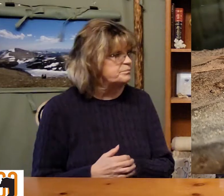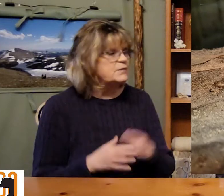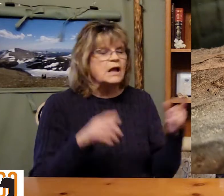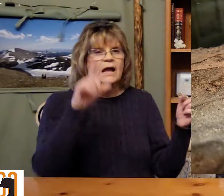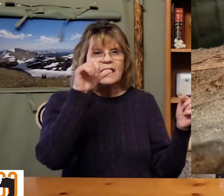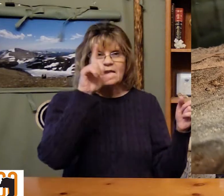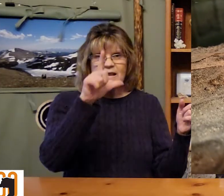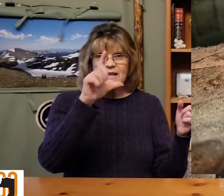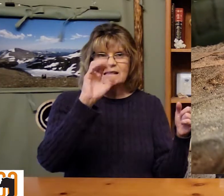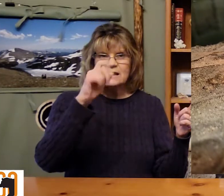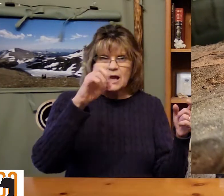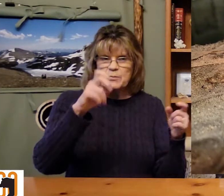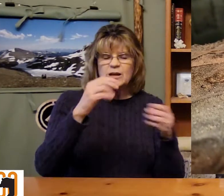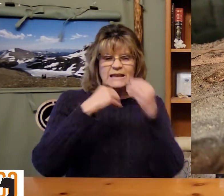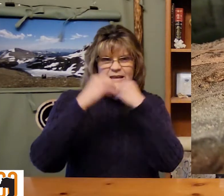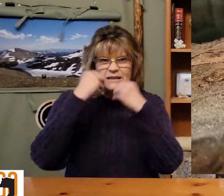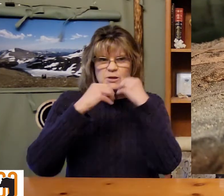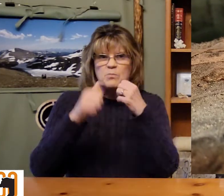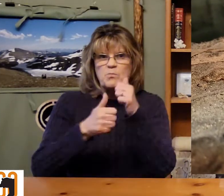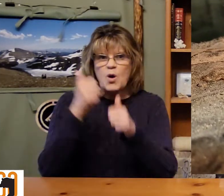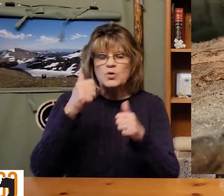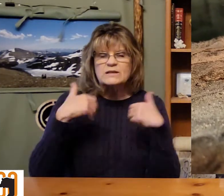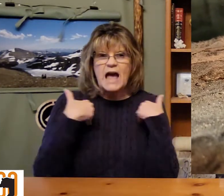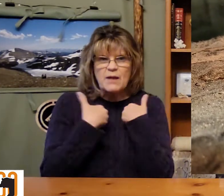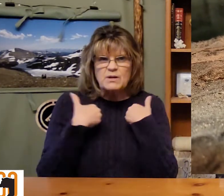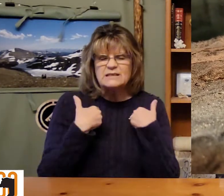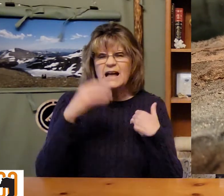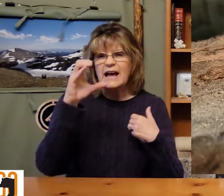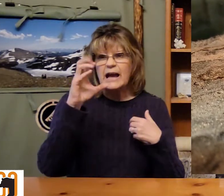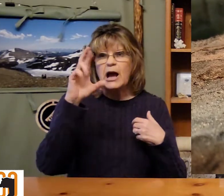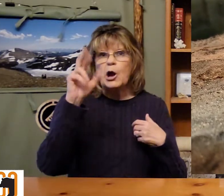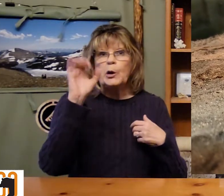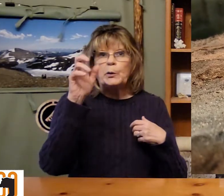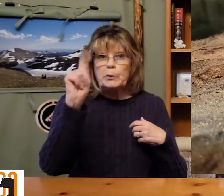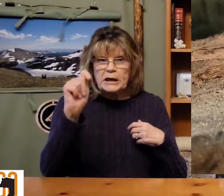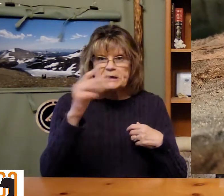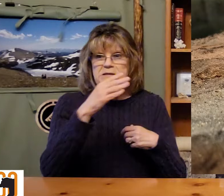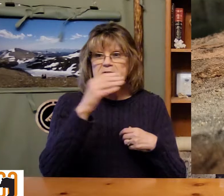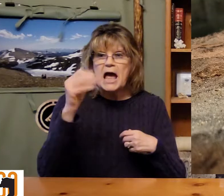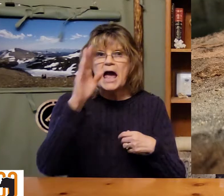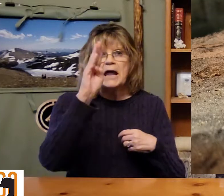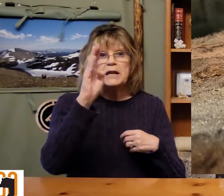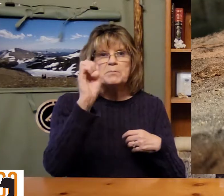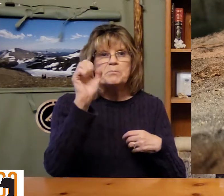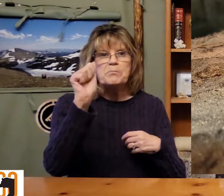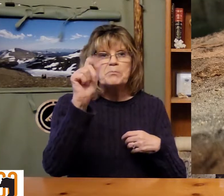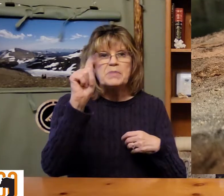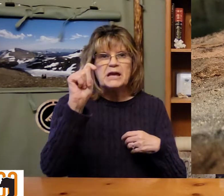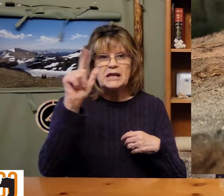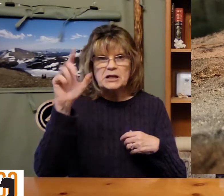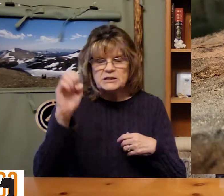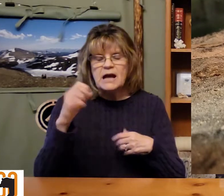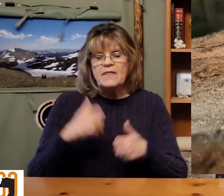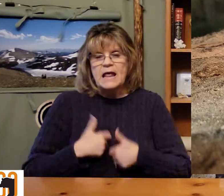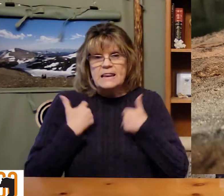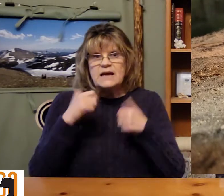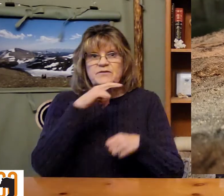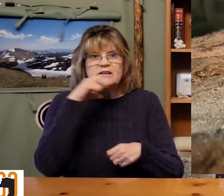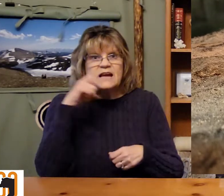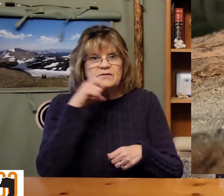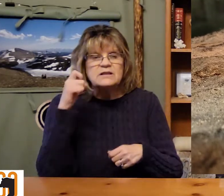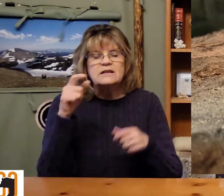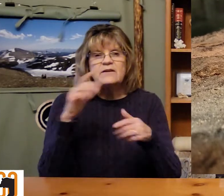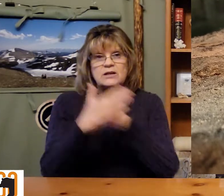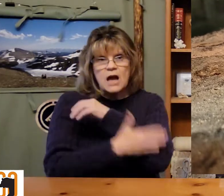Leopard geckos eat mostly animals like crickets and beetles, and they live in the deserts of countries like